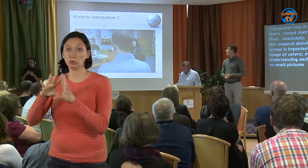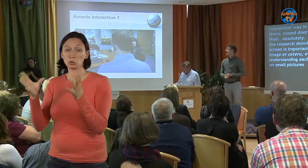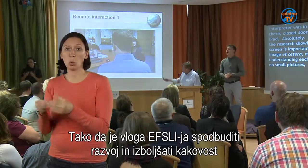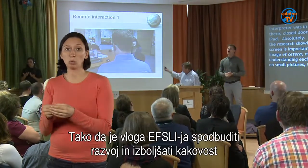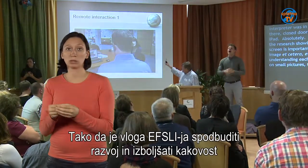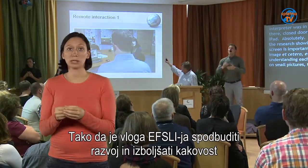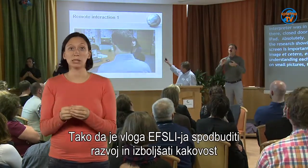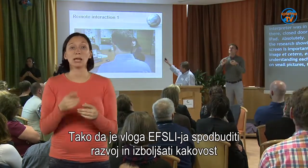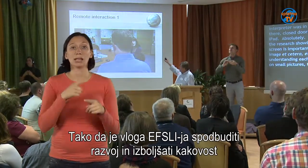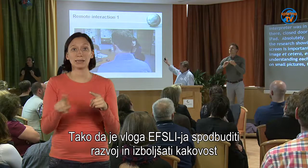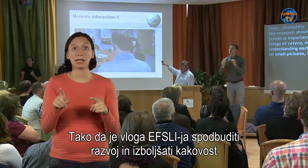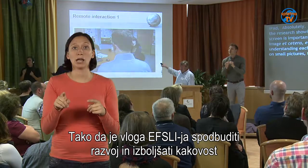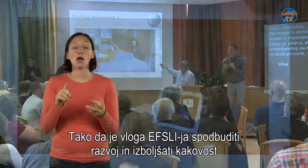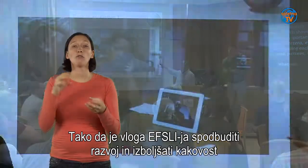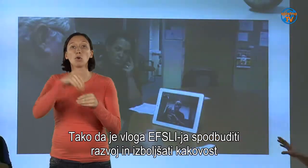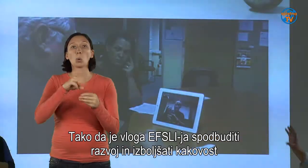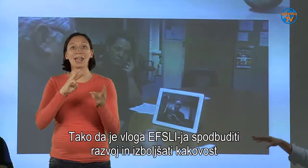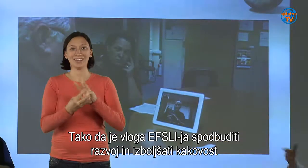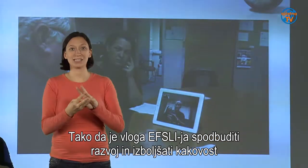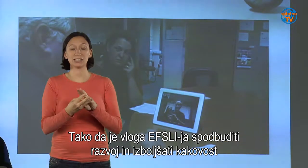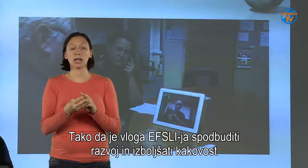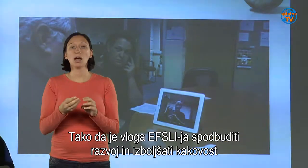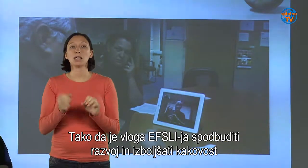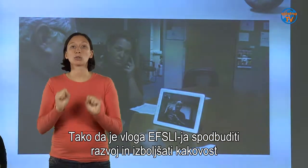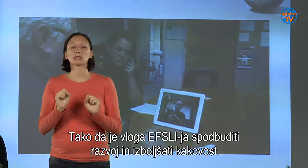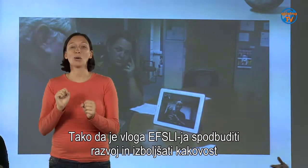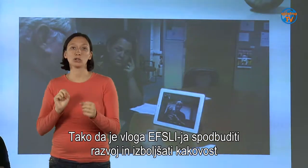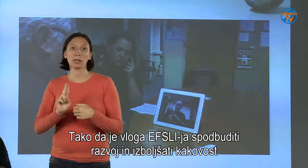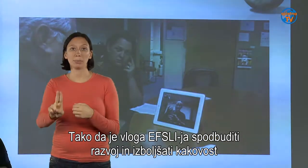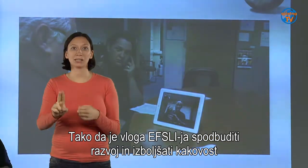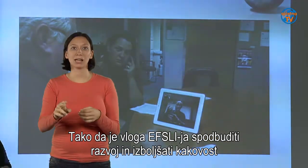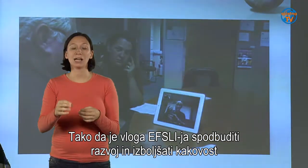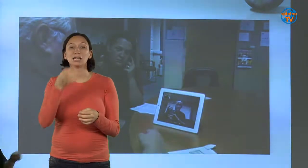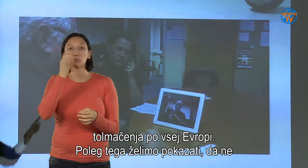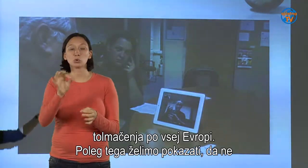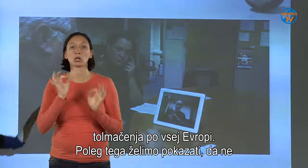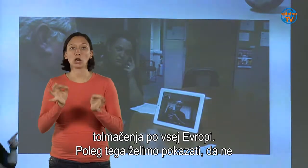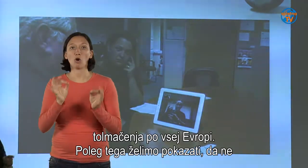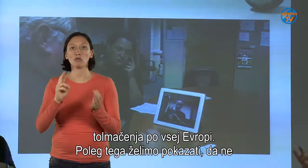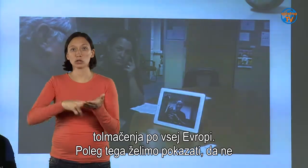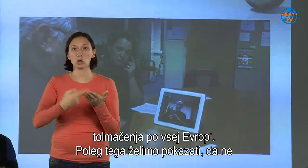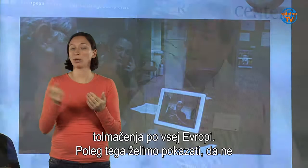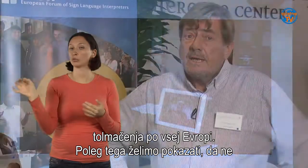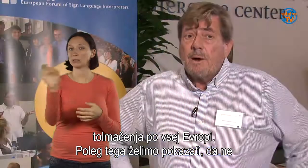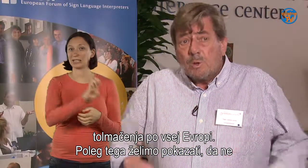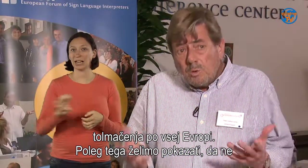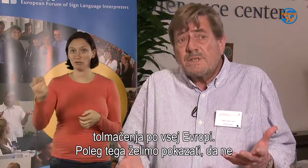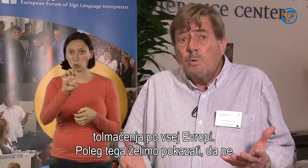so part of the role of EFSLI is to encourage that development so we can improve the quality of interpreters right across Europe, but also work